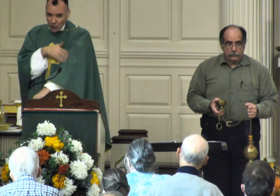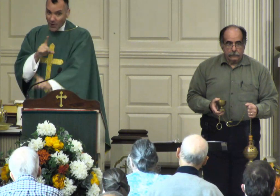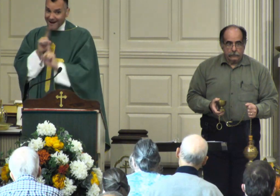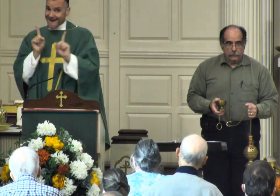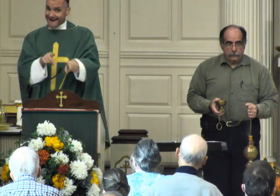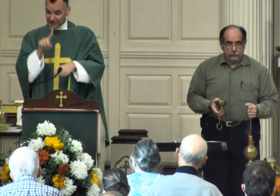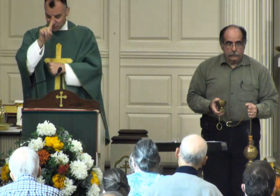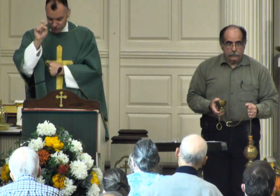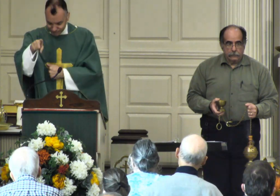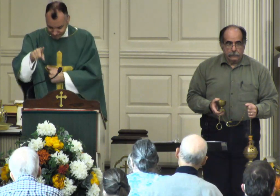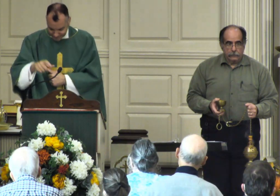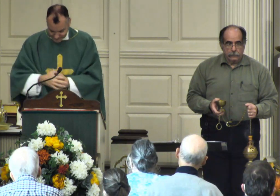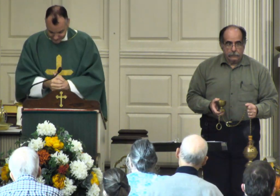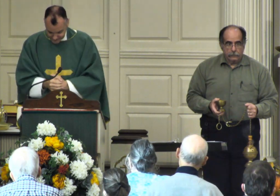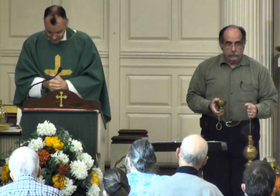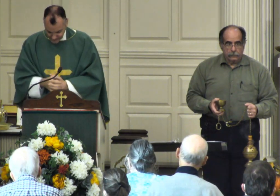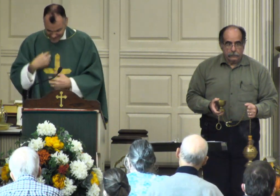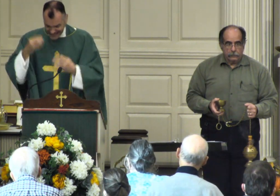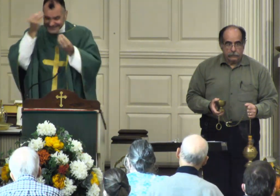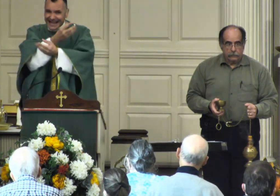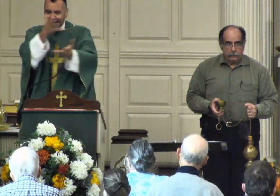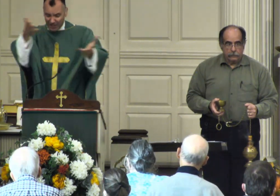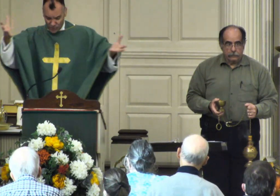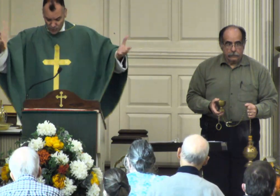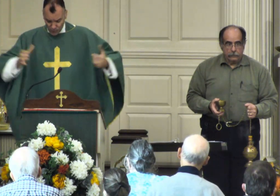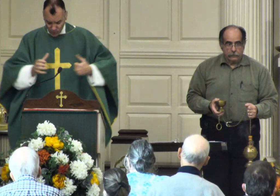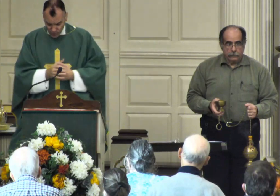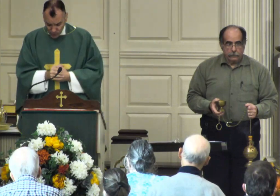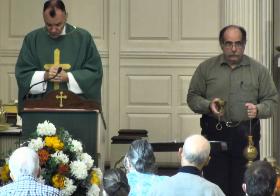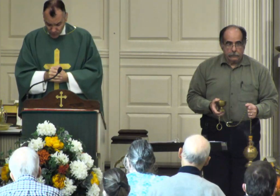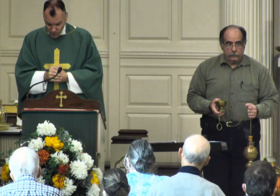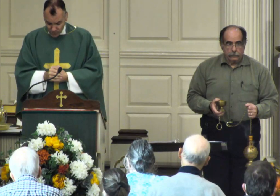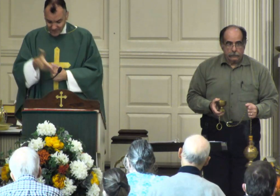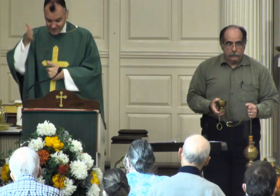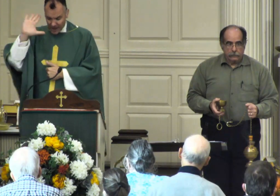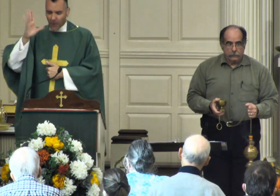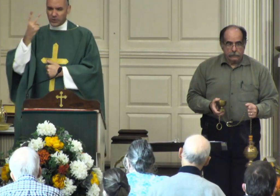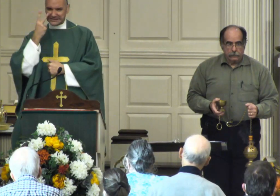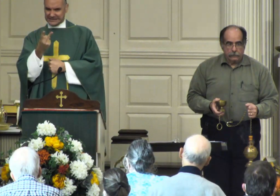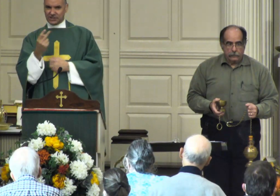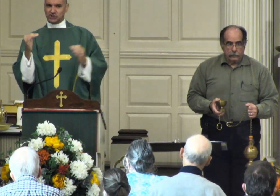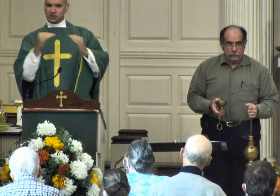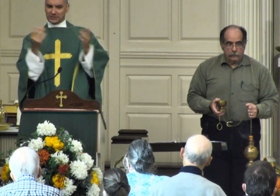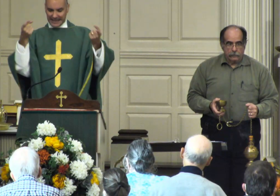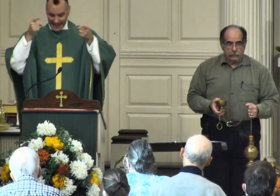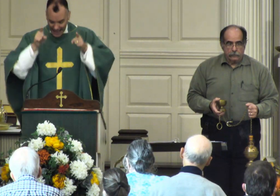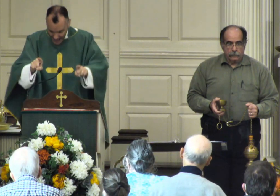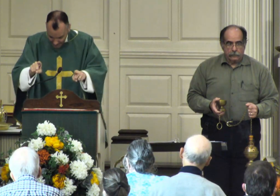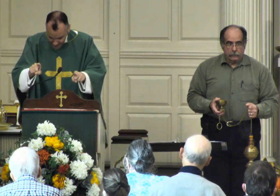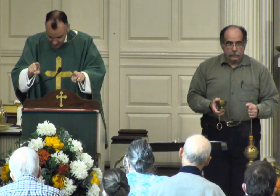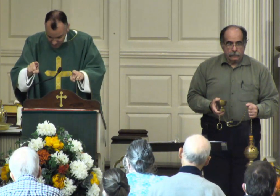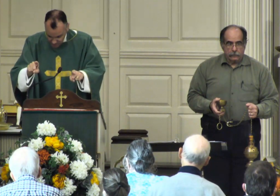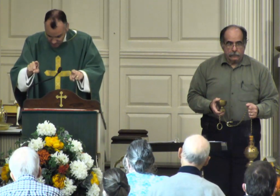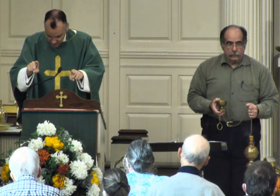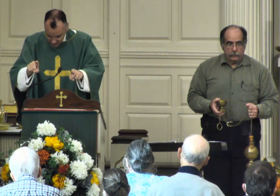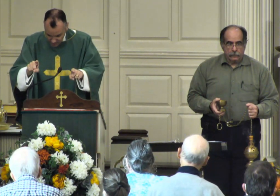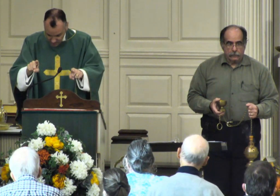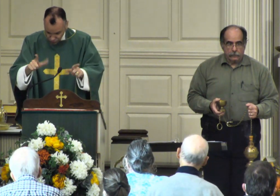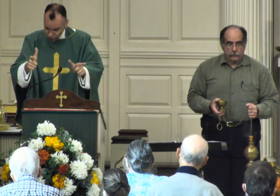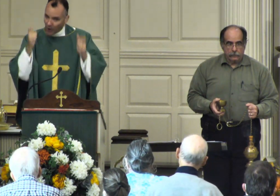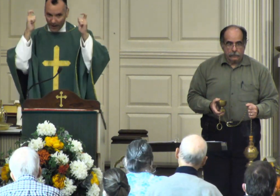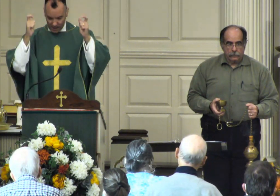Will he be slow to answer them? I tell you, he will see to it that justice is done for them